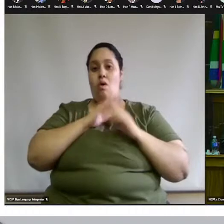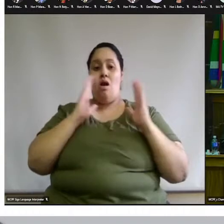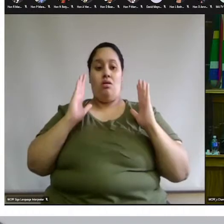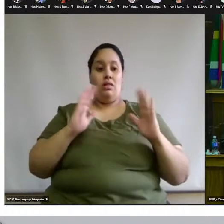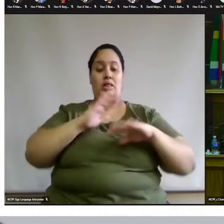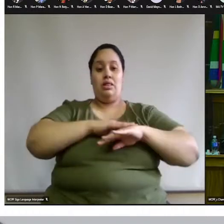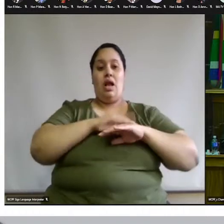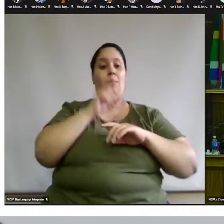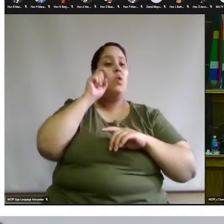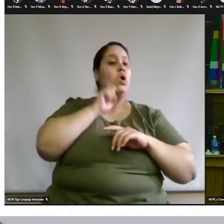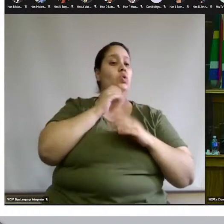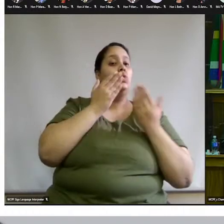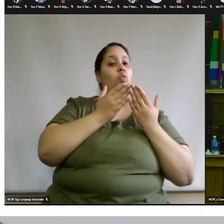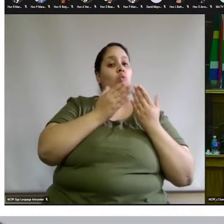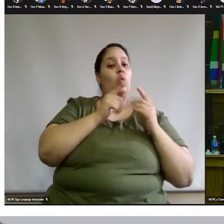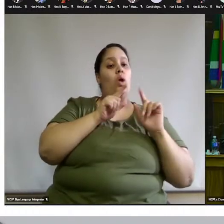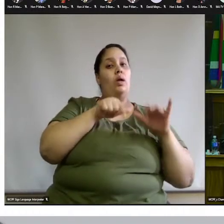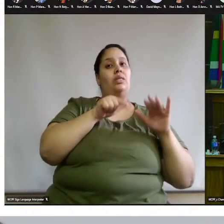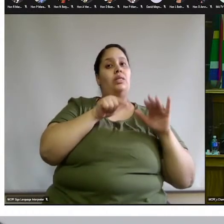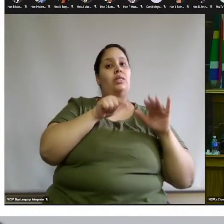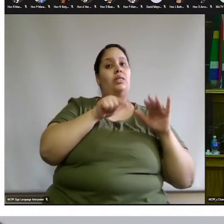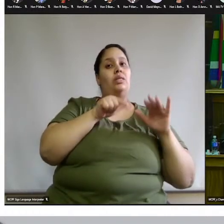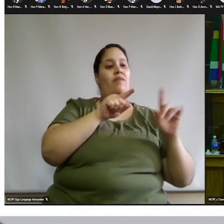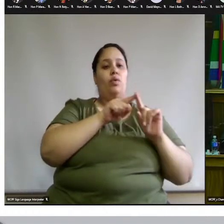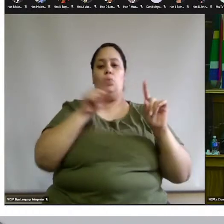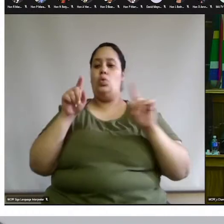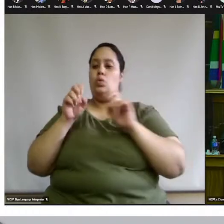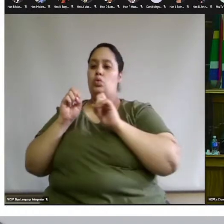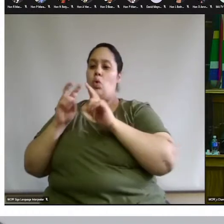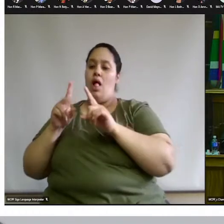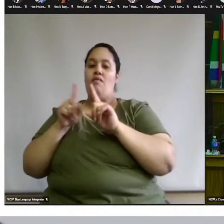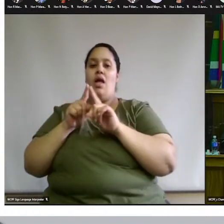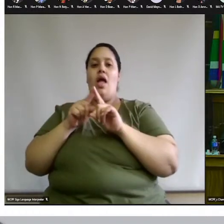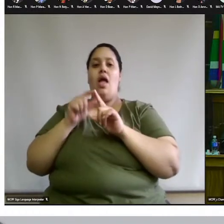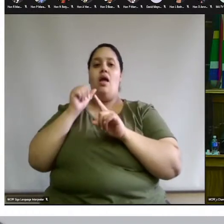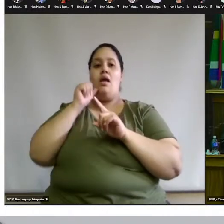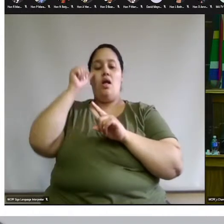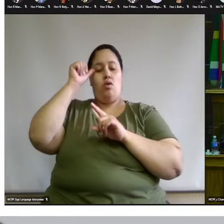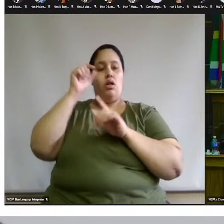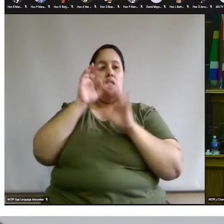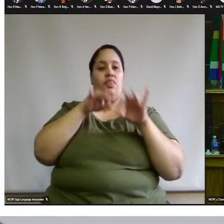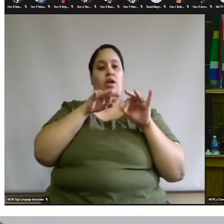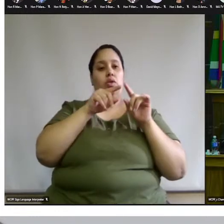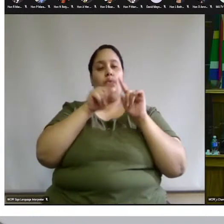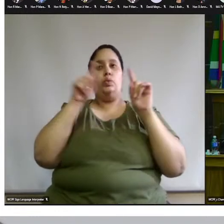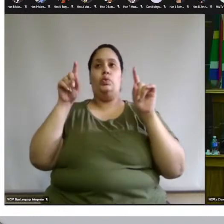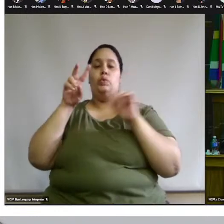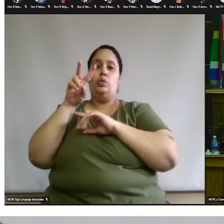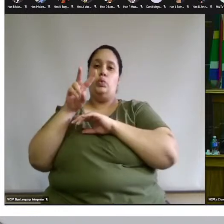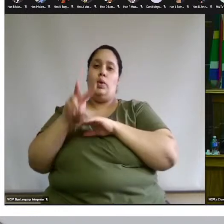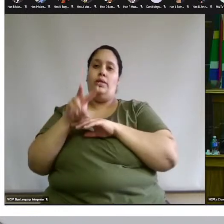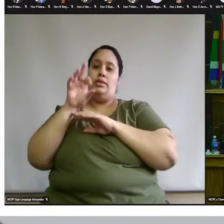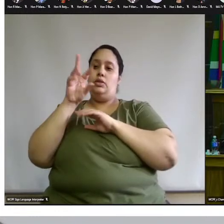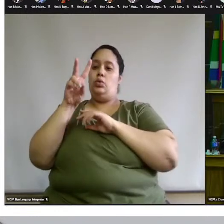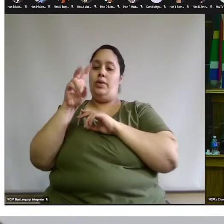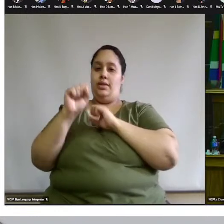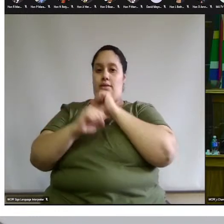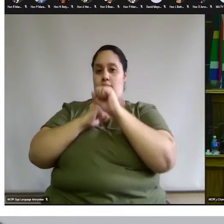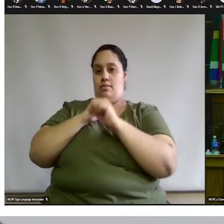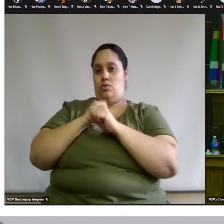between the ages of 7 and 12 and adolescents between the ages of 13 and 20 years